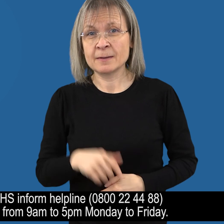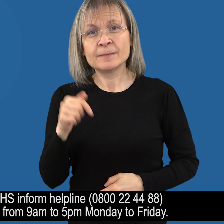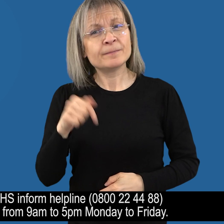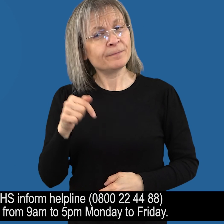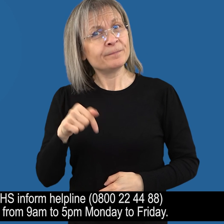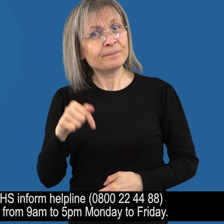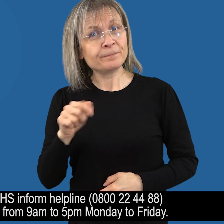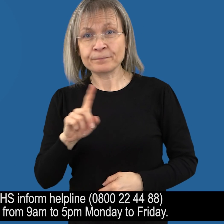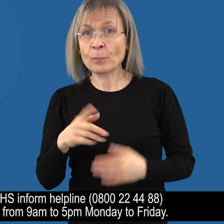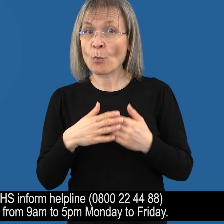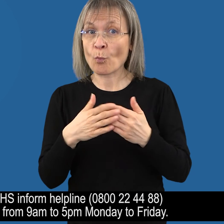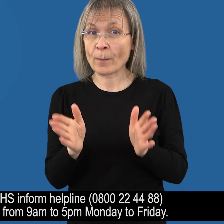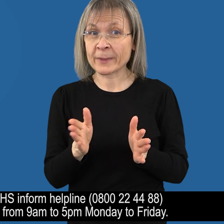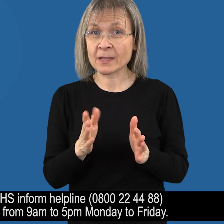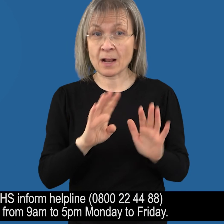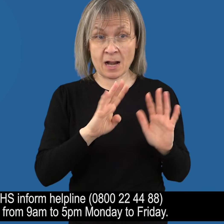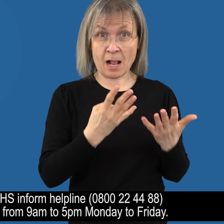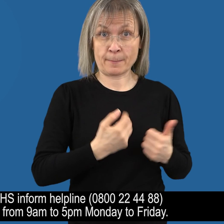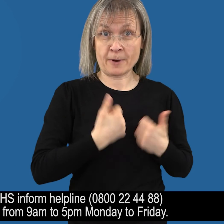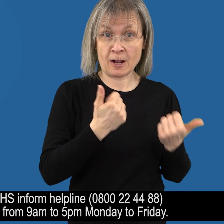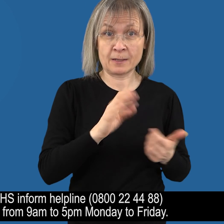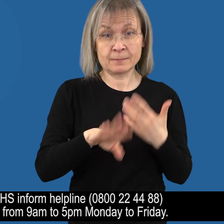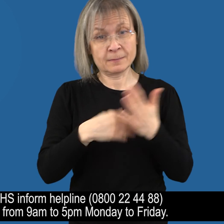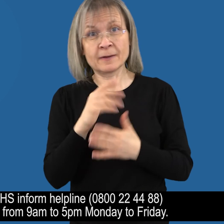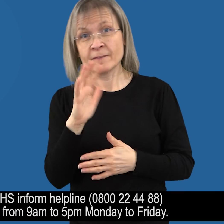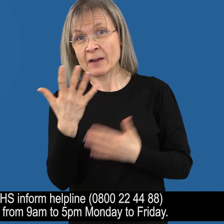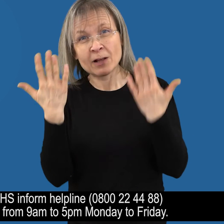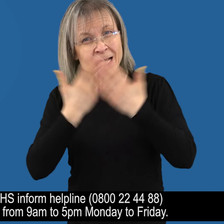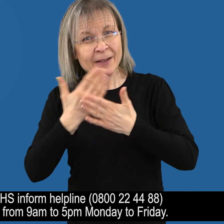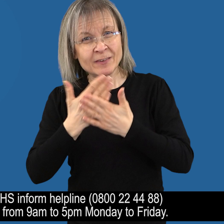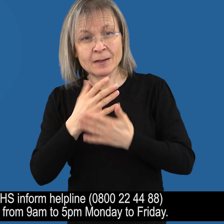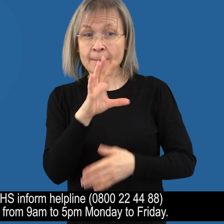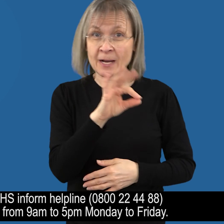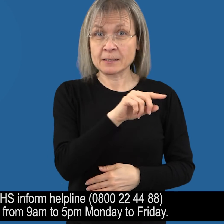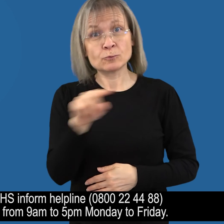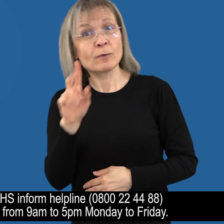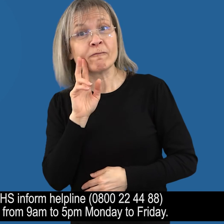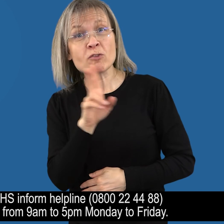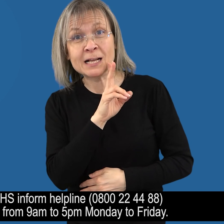4488 is open from 9 AM to 5 PM Monday to Friday.